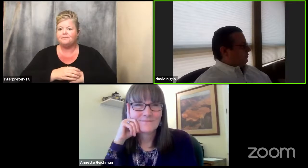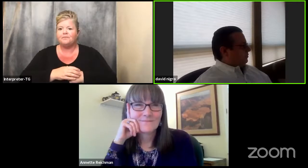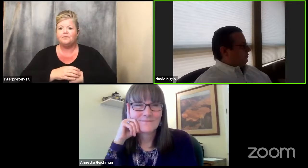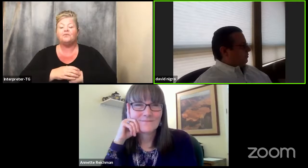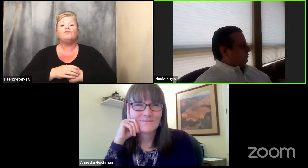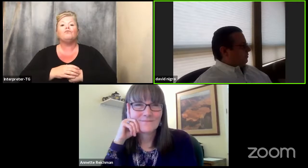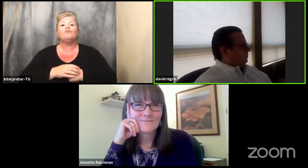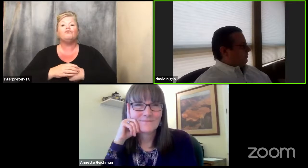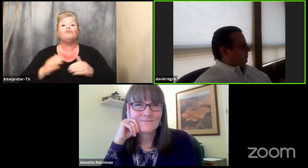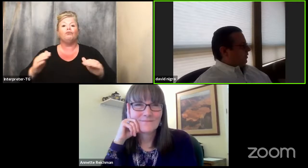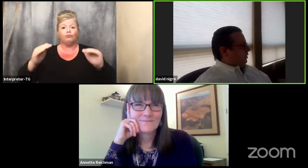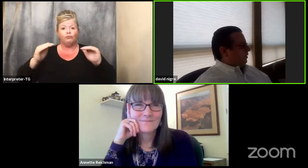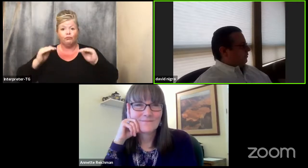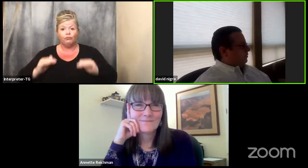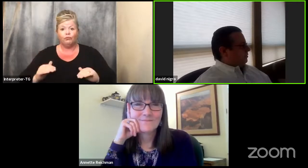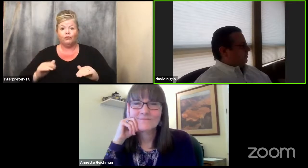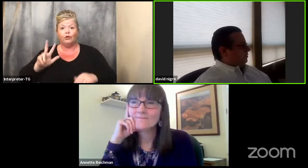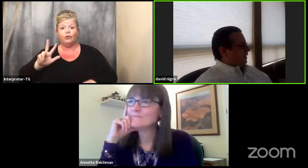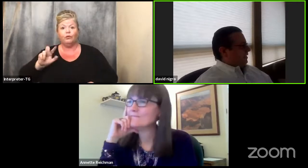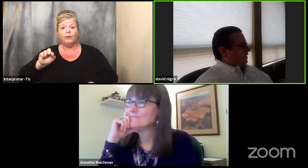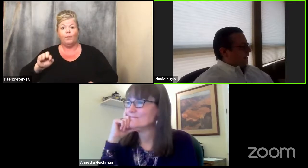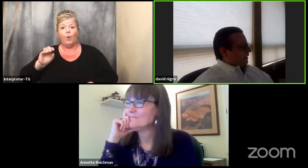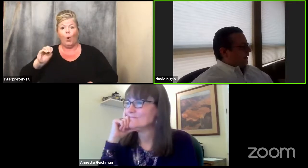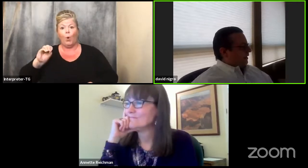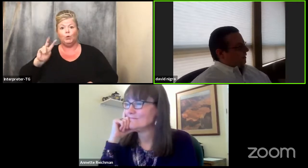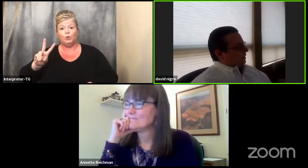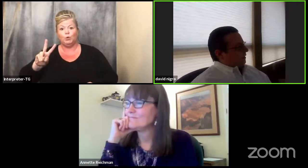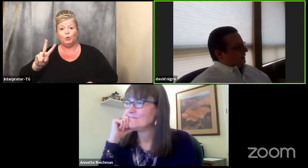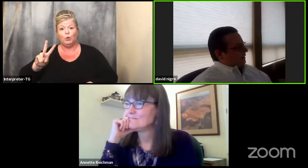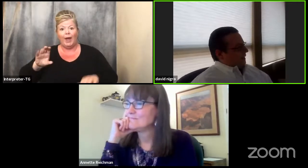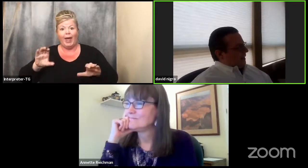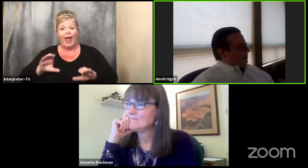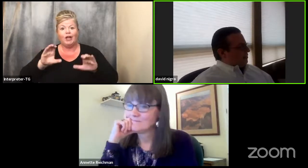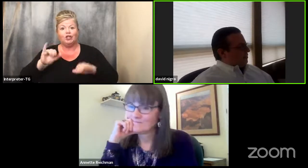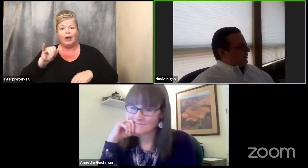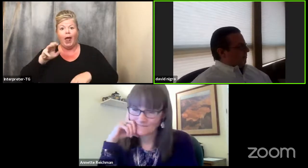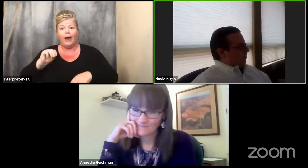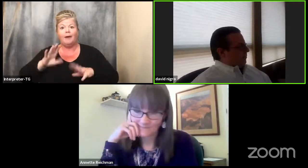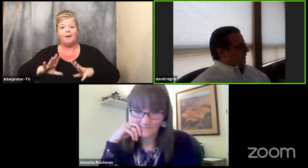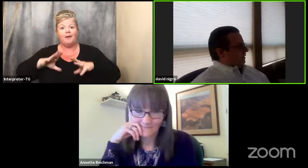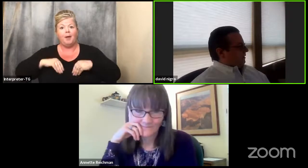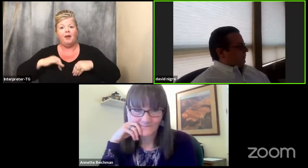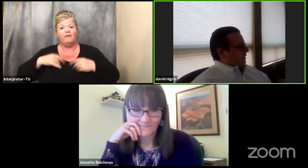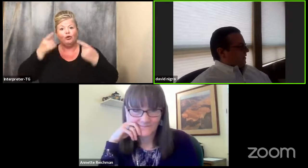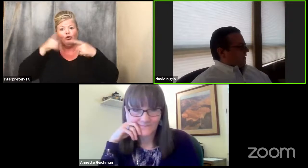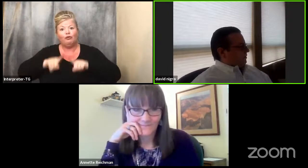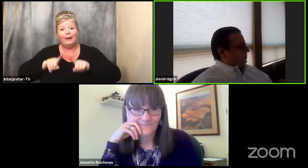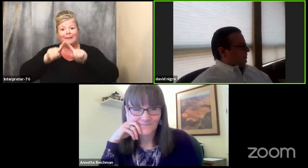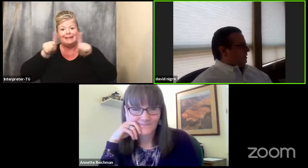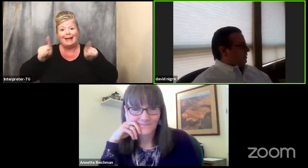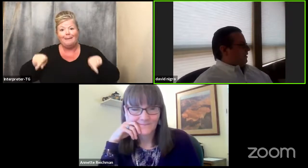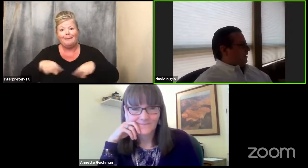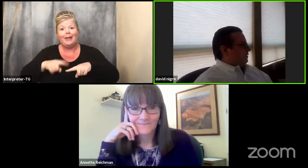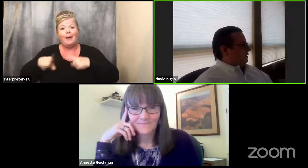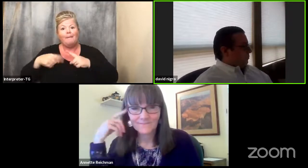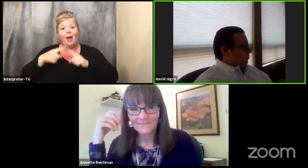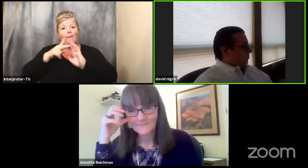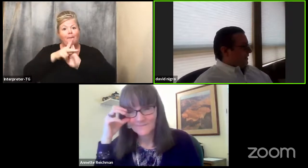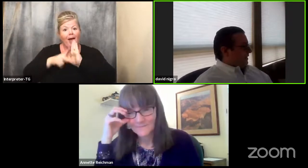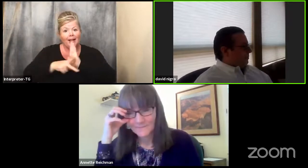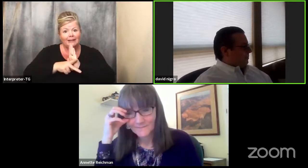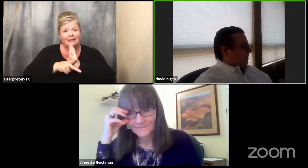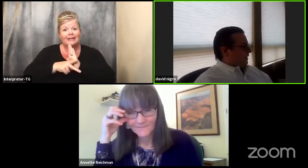move to 3.02 action item, adoption of agreement template on policies agreed to